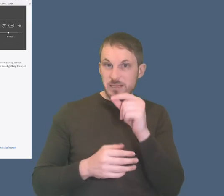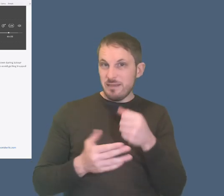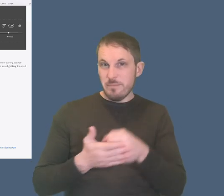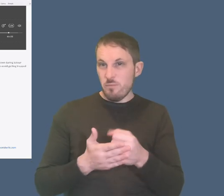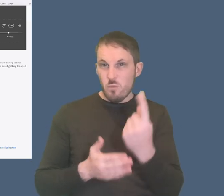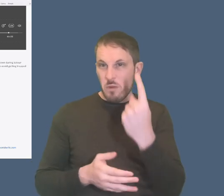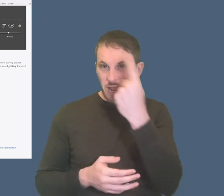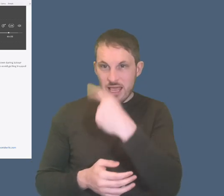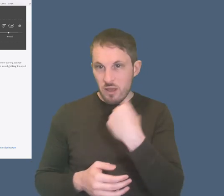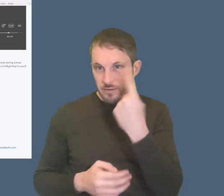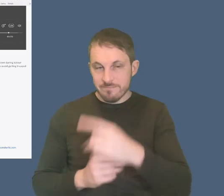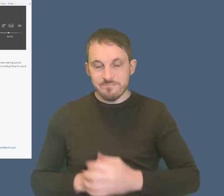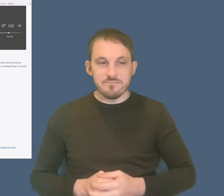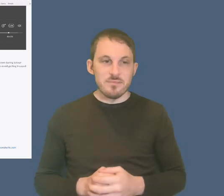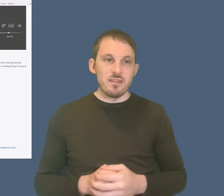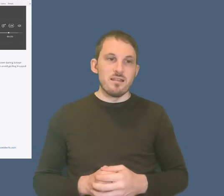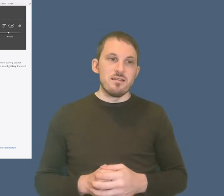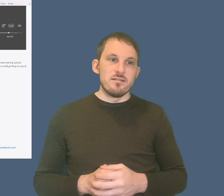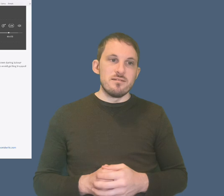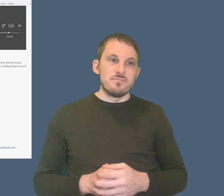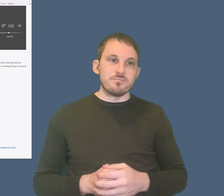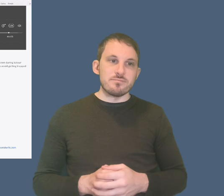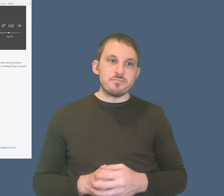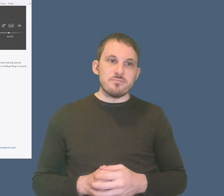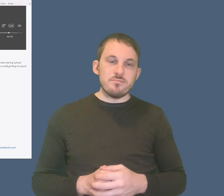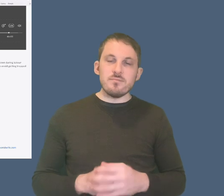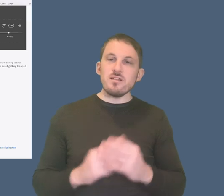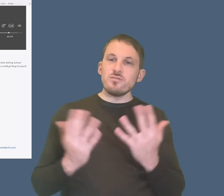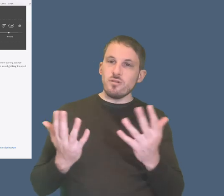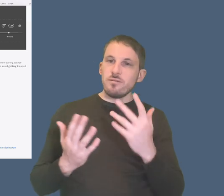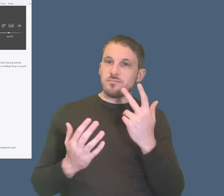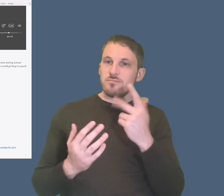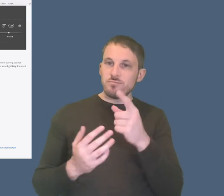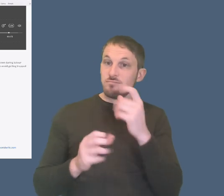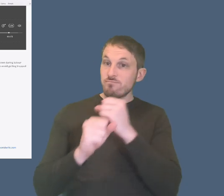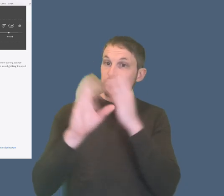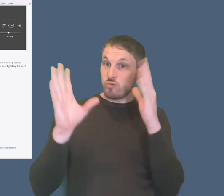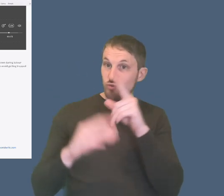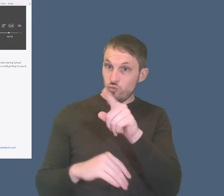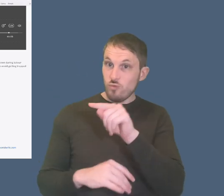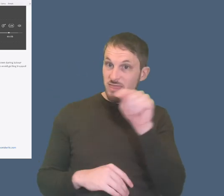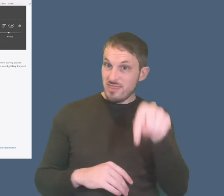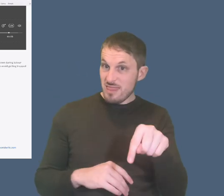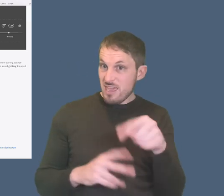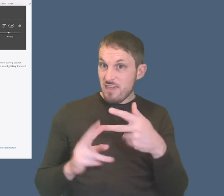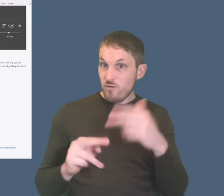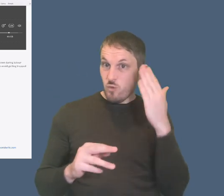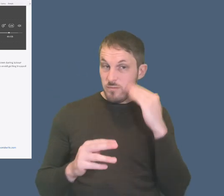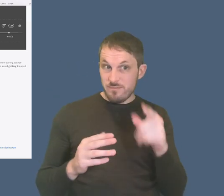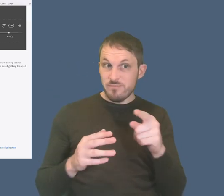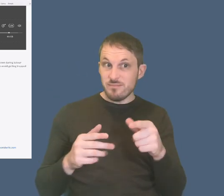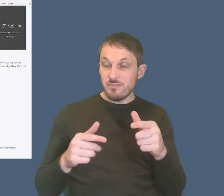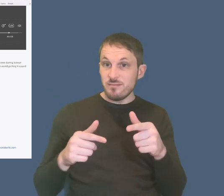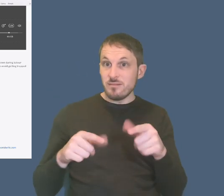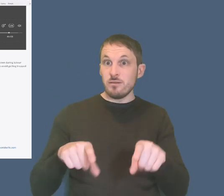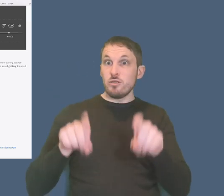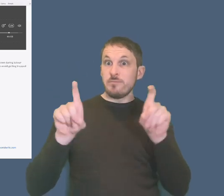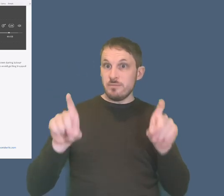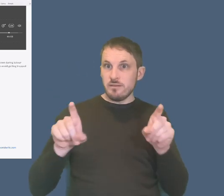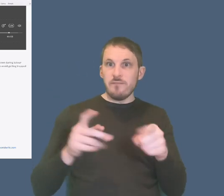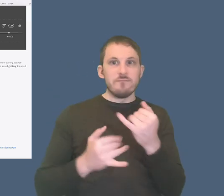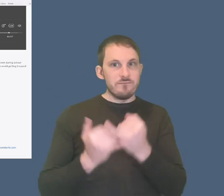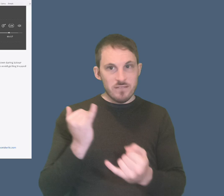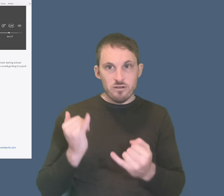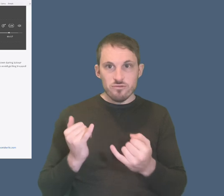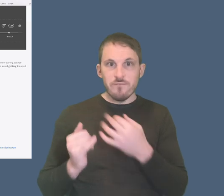hour. So just take yourself there as a care provider. If a woman is in lithotomy position, she's in a